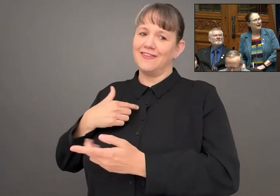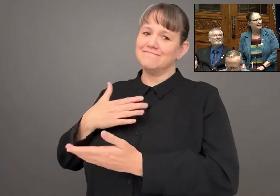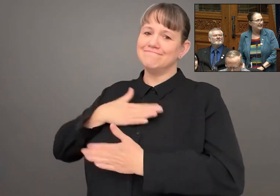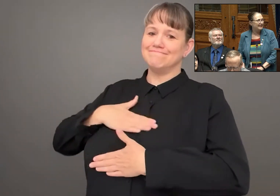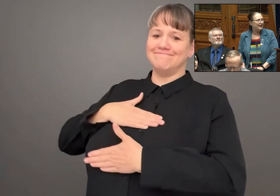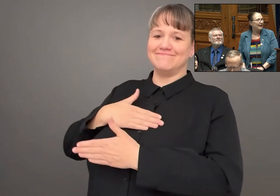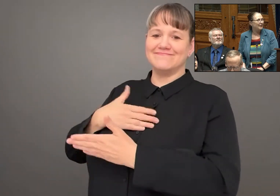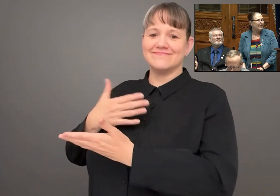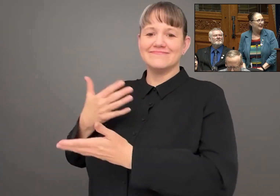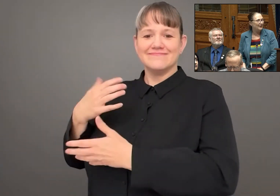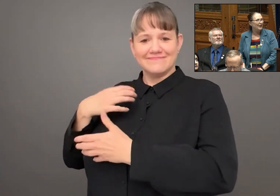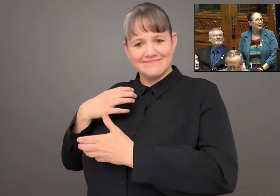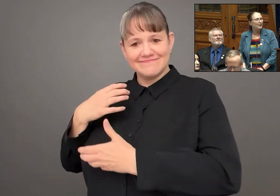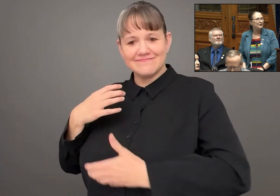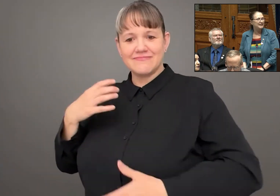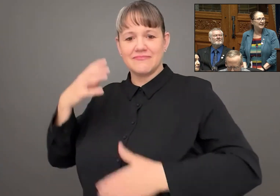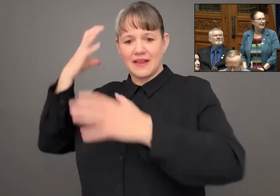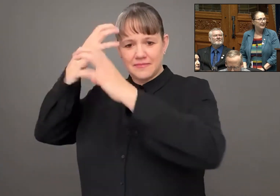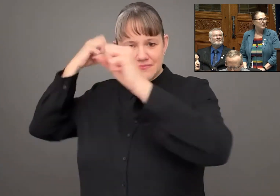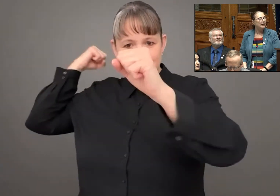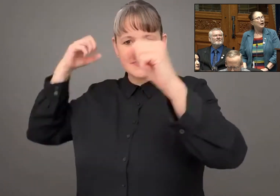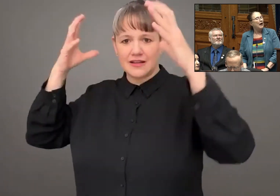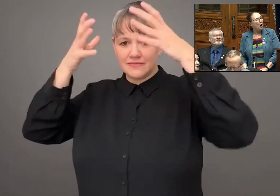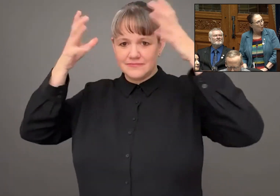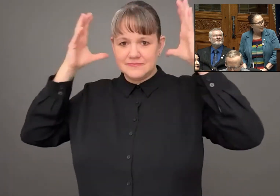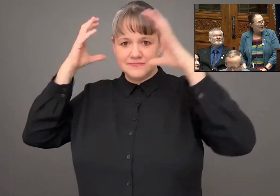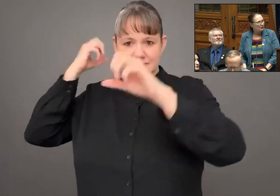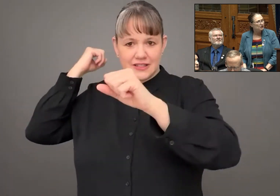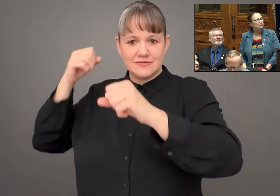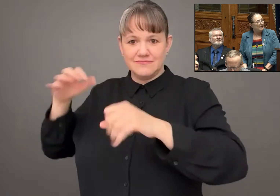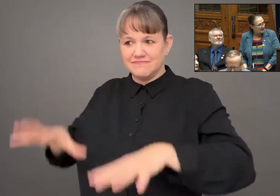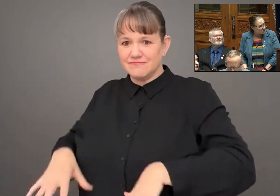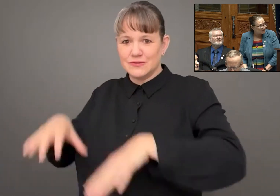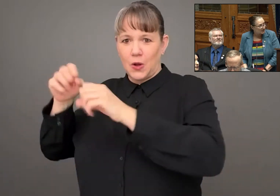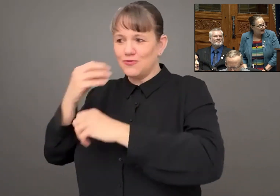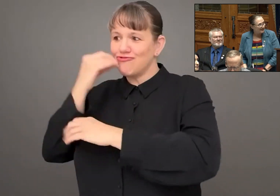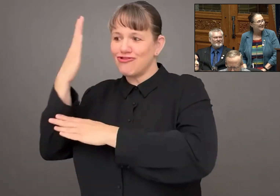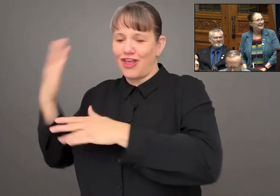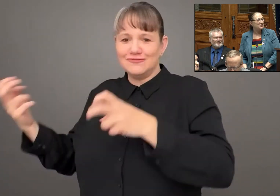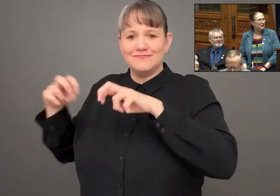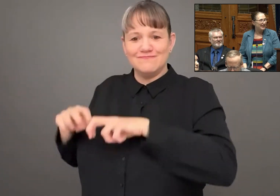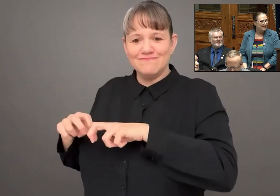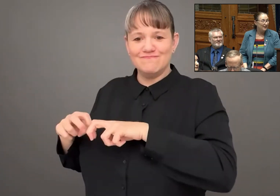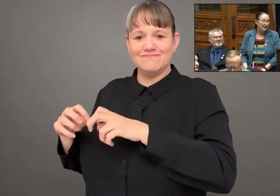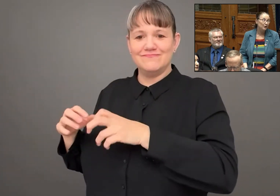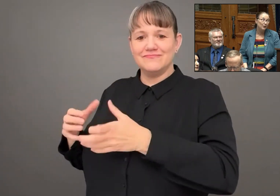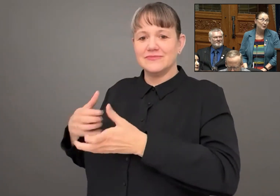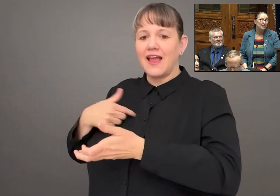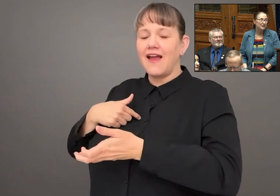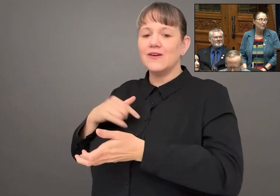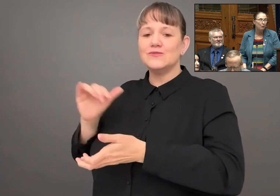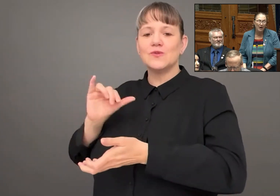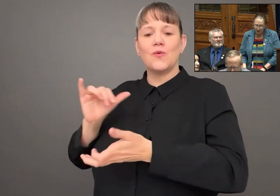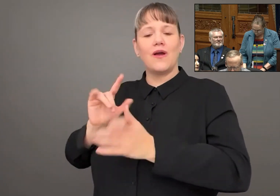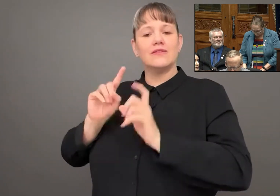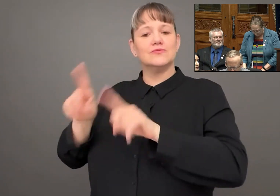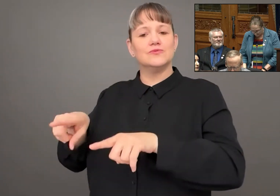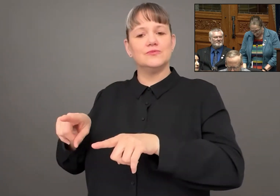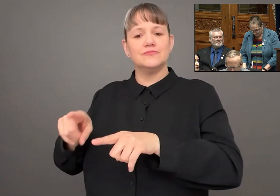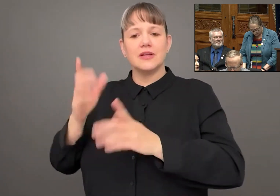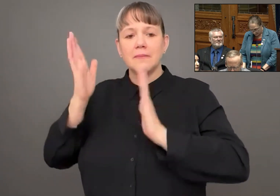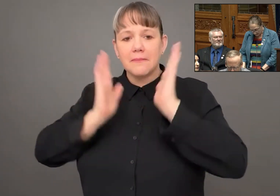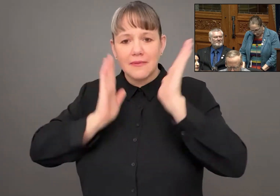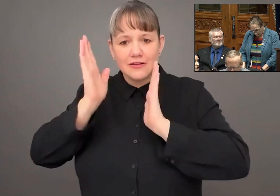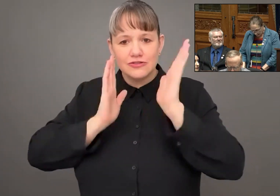also had the honour of attending Open House Malaysia style yesterday in Vancouver, which was a wonderful